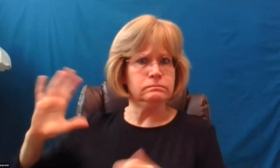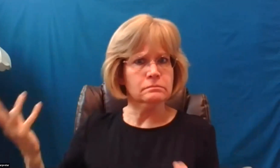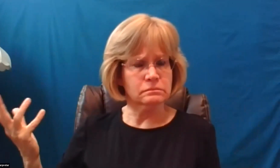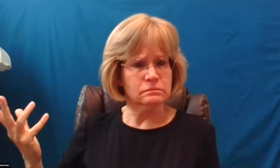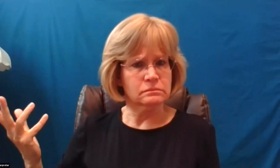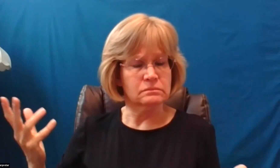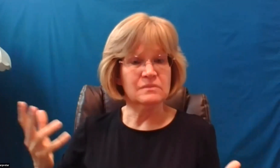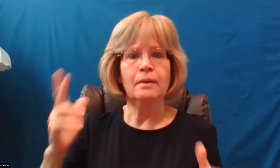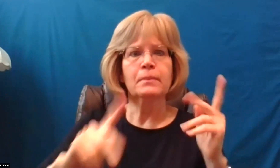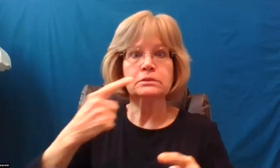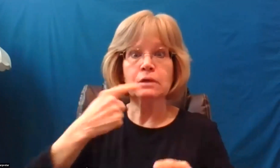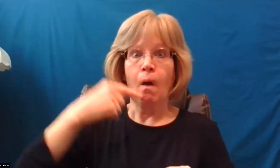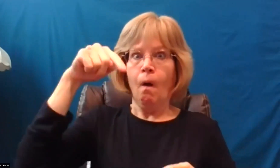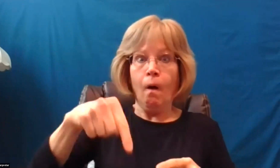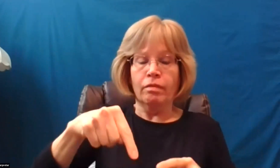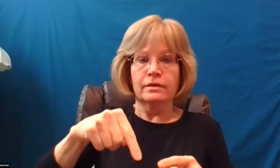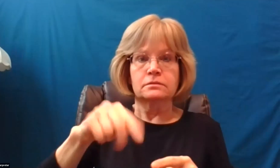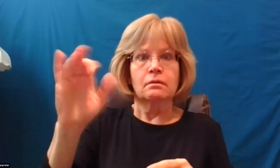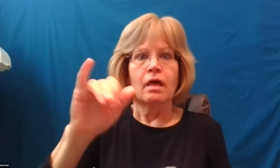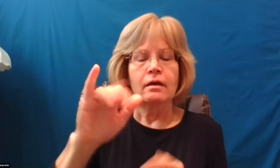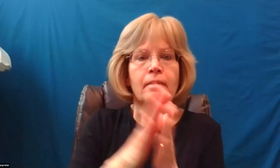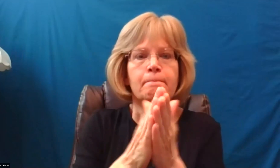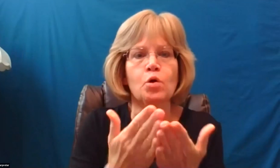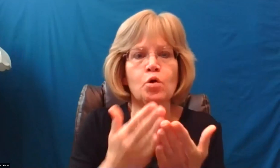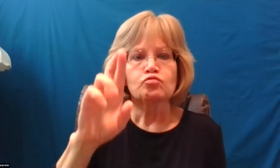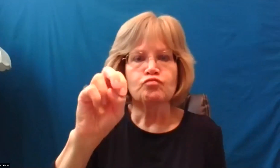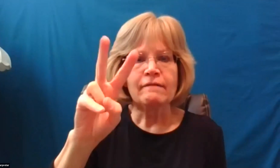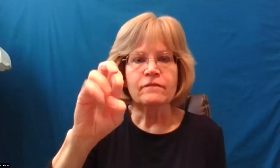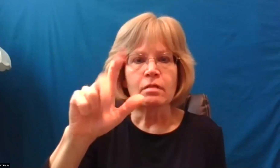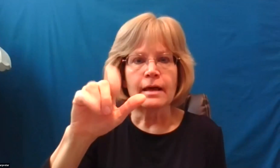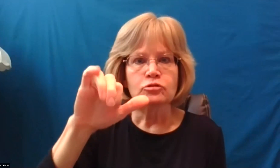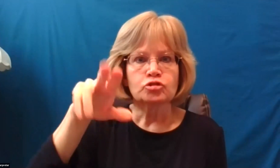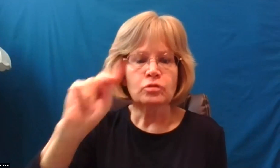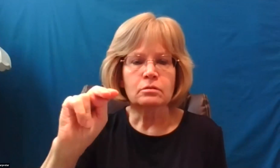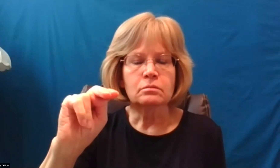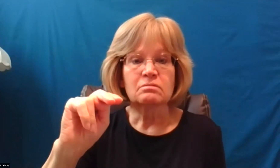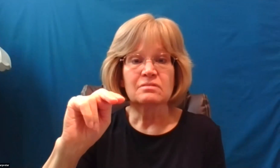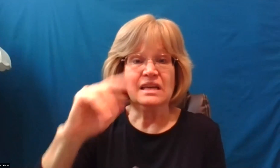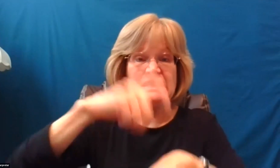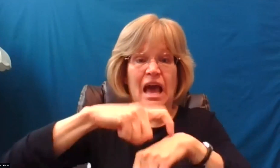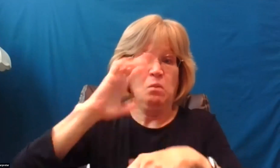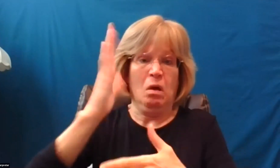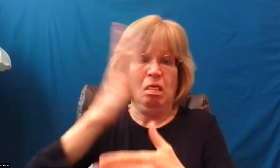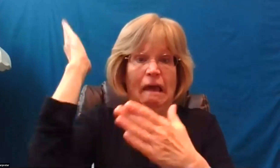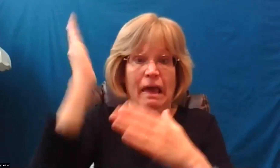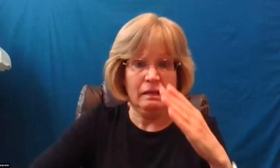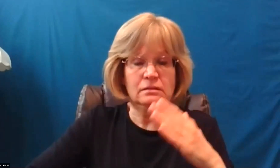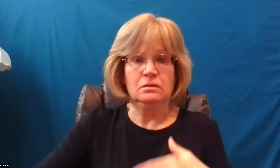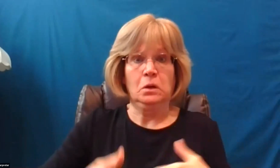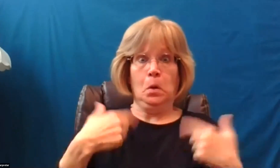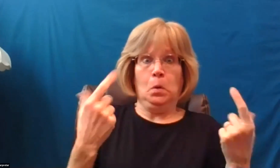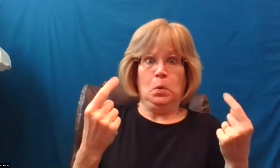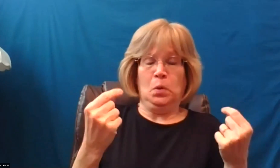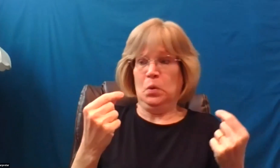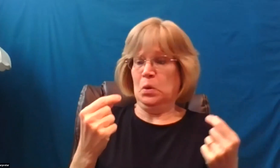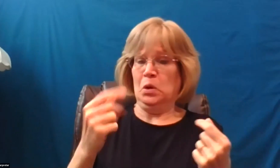we living the book of Revelation? Are these end times? What did we do? You know, who's to blame for